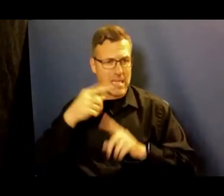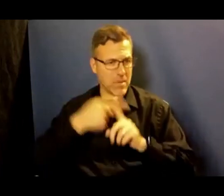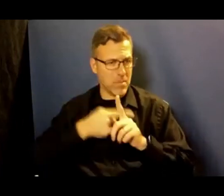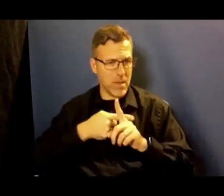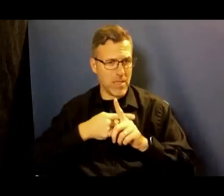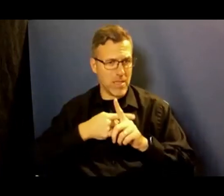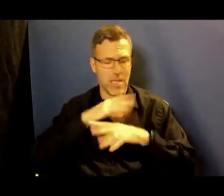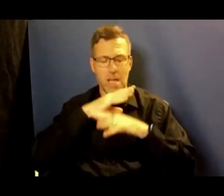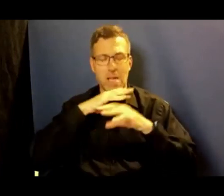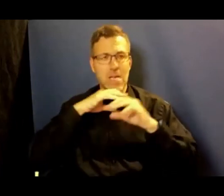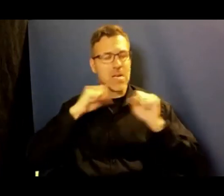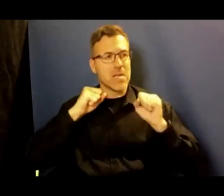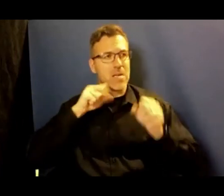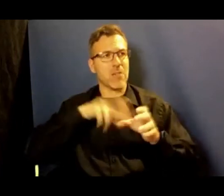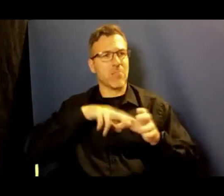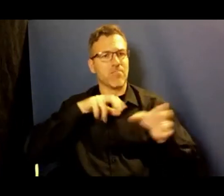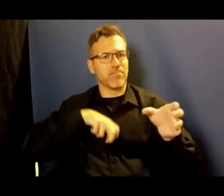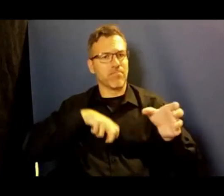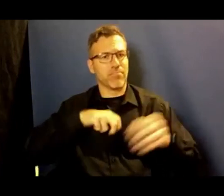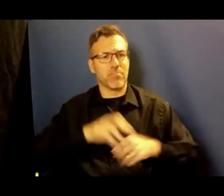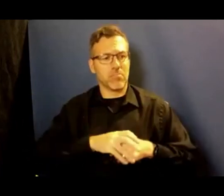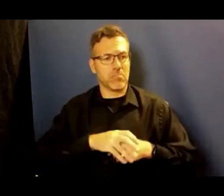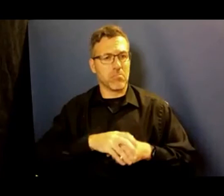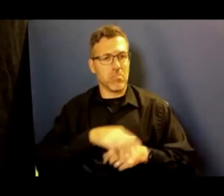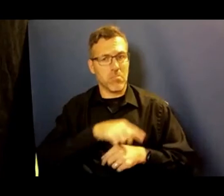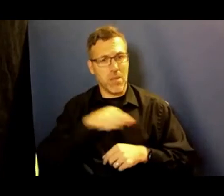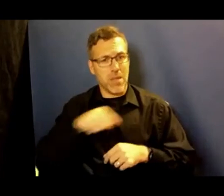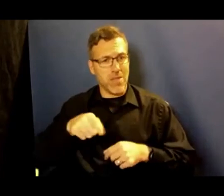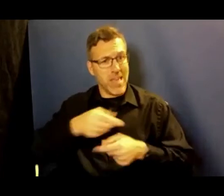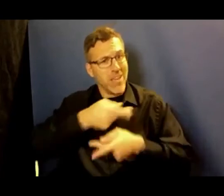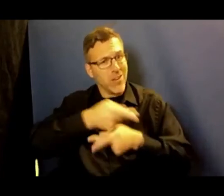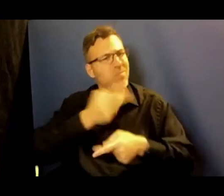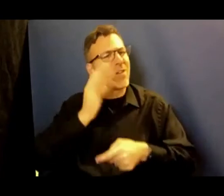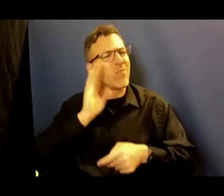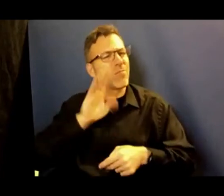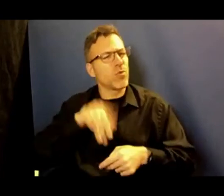They knew they'd take care of some patients that died, but never imagined this many.